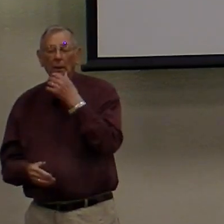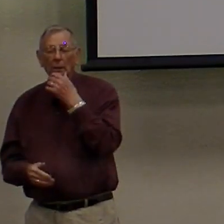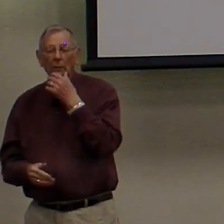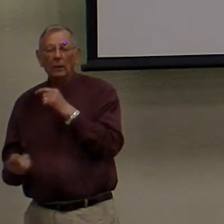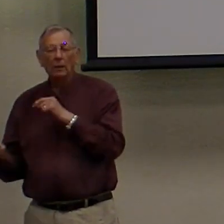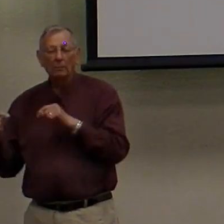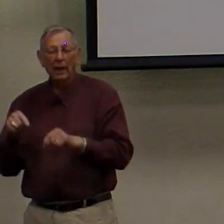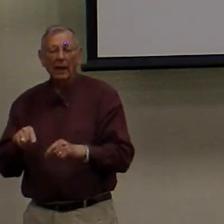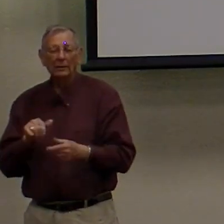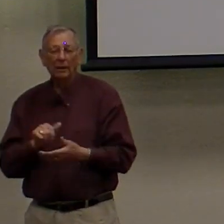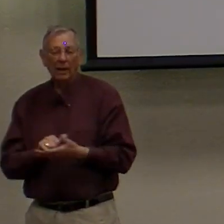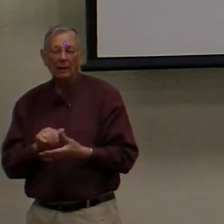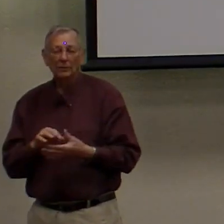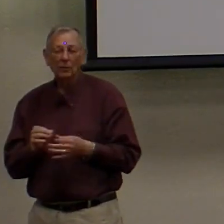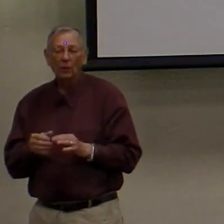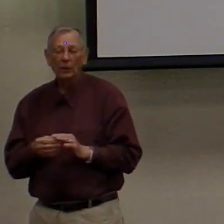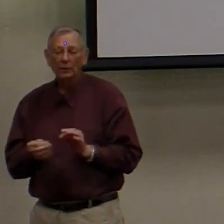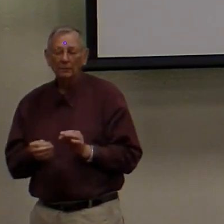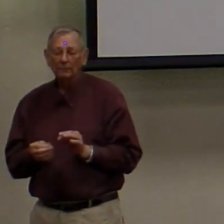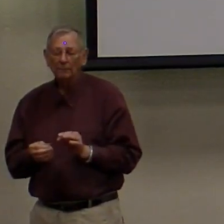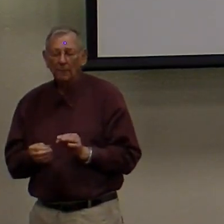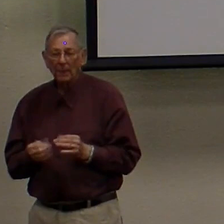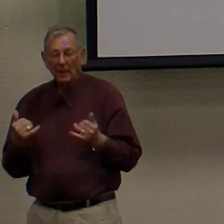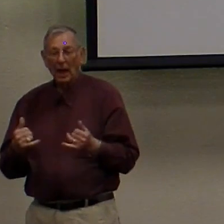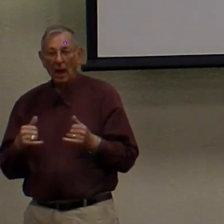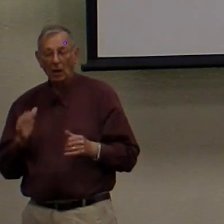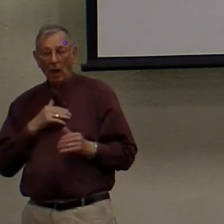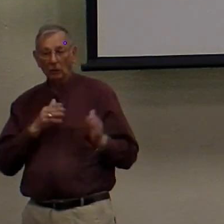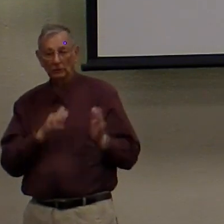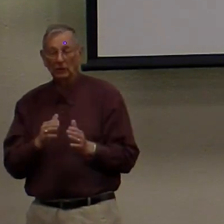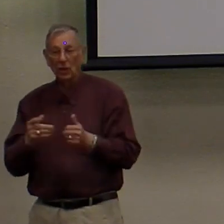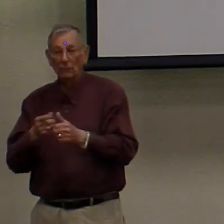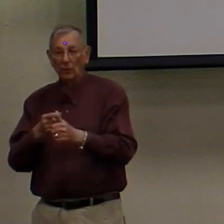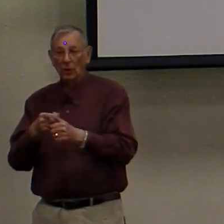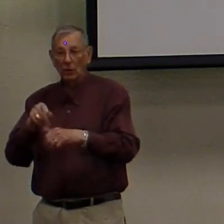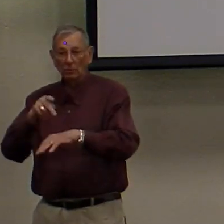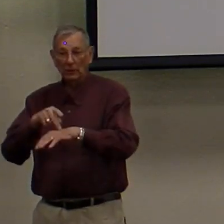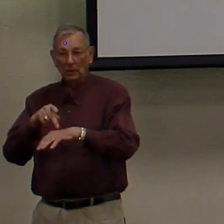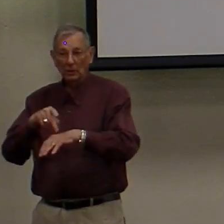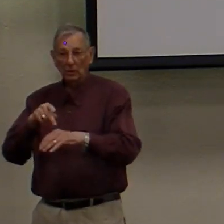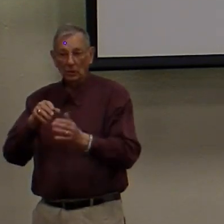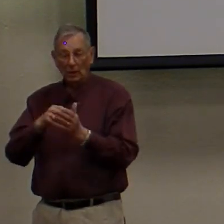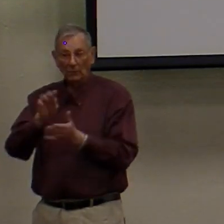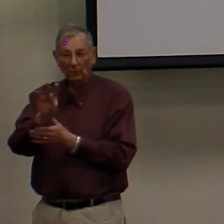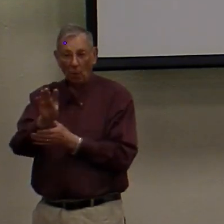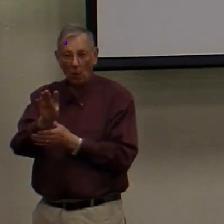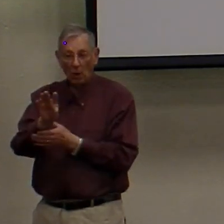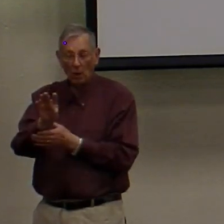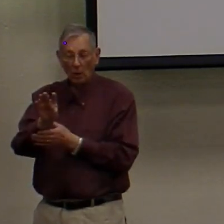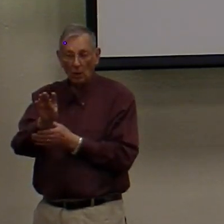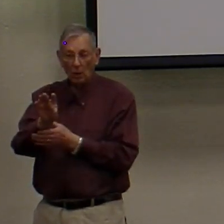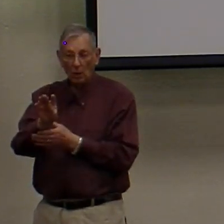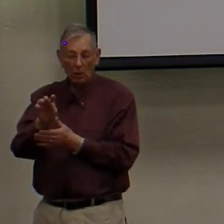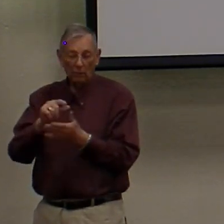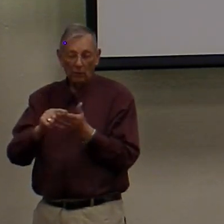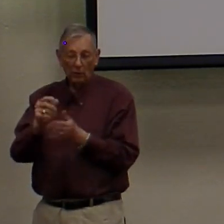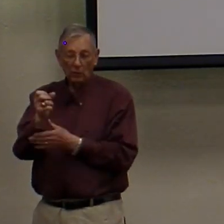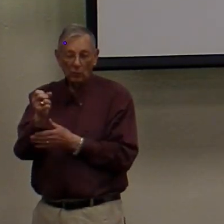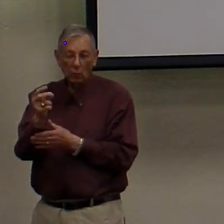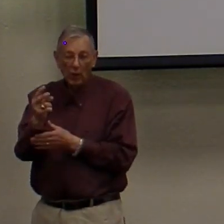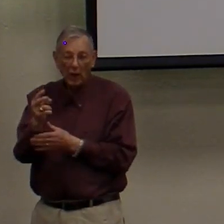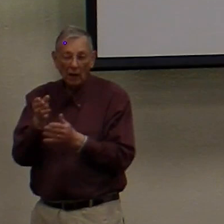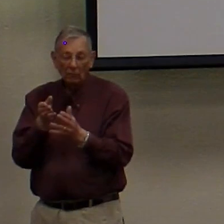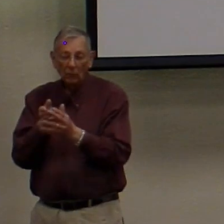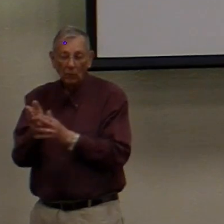to come back to that. So we're continuing our series, First Peter chapter 4. We're going to be looking this morning at verse 12 through